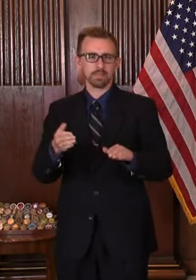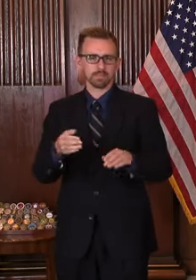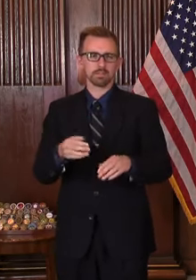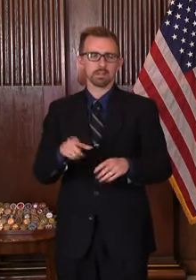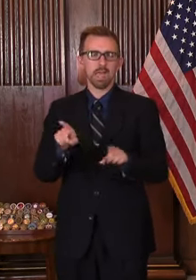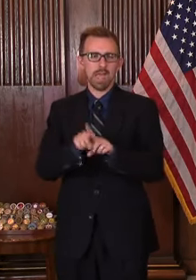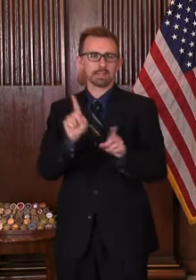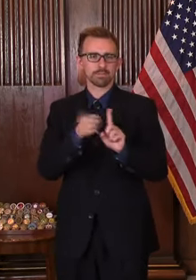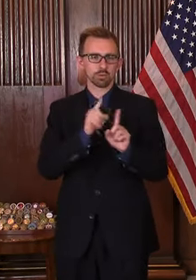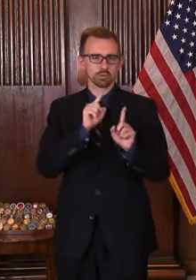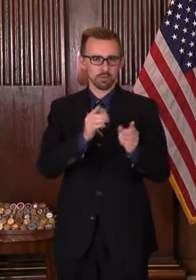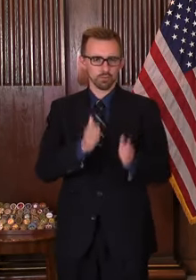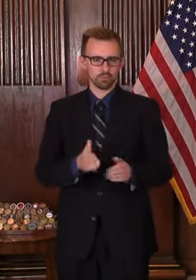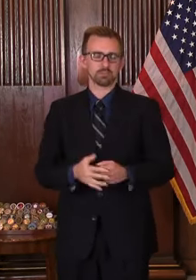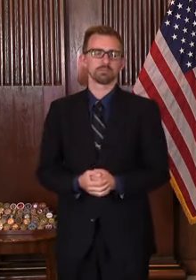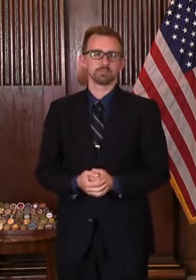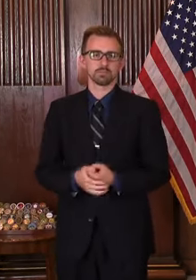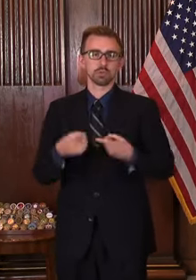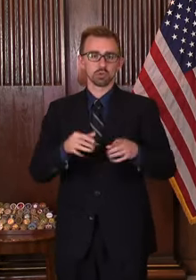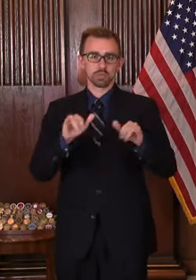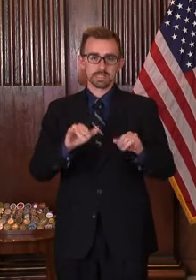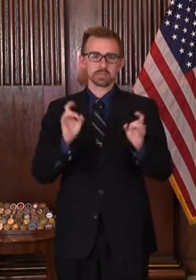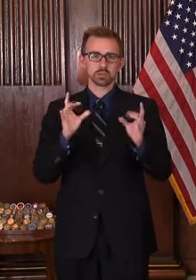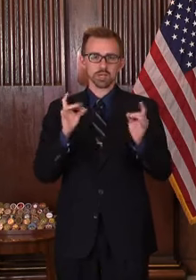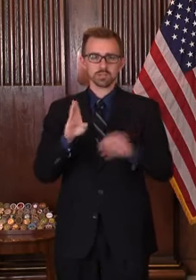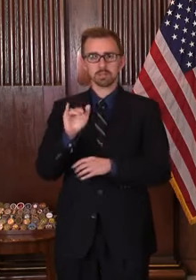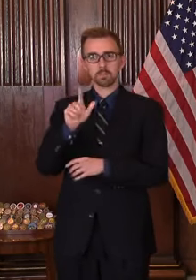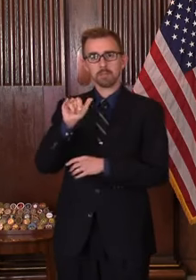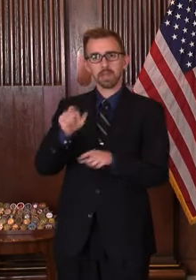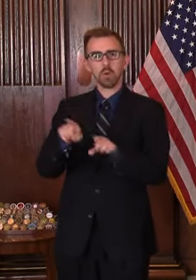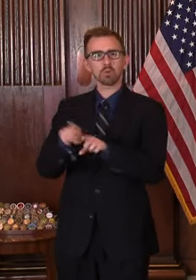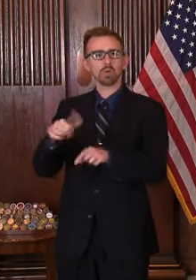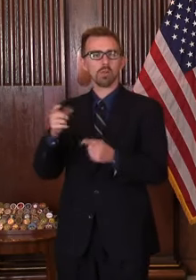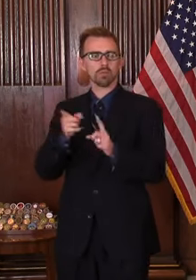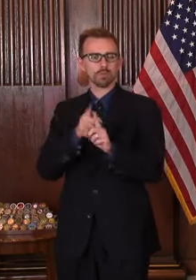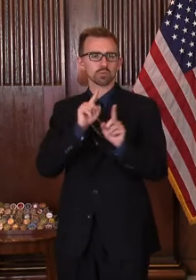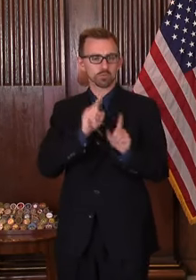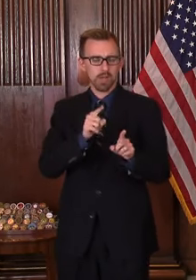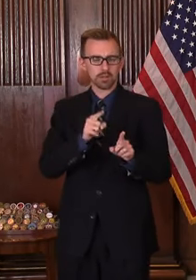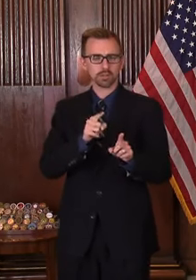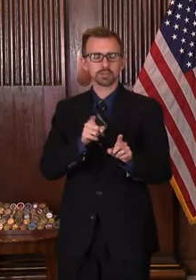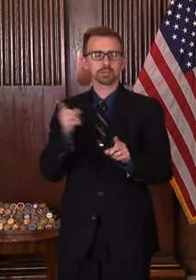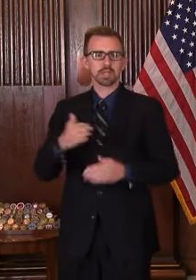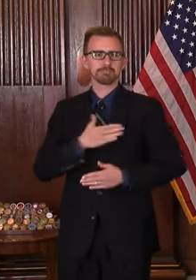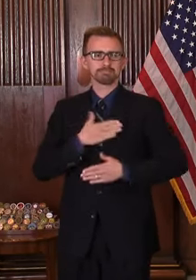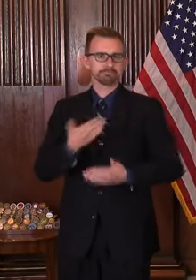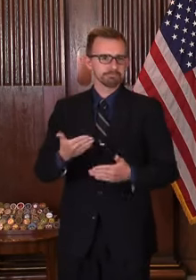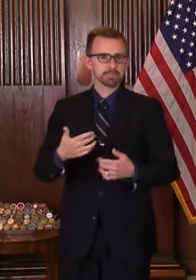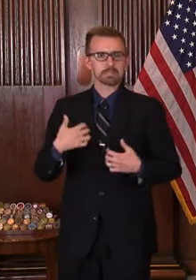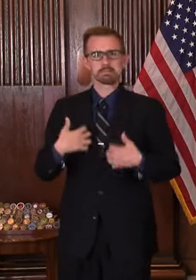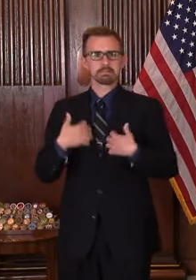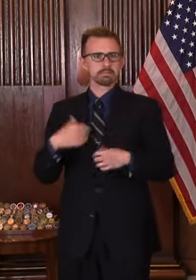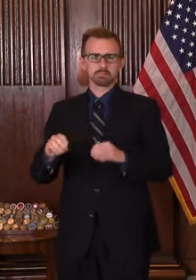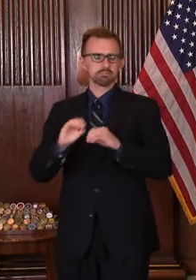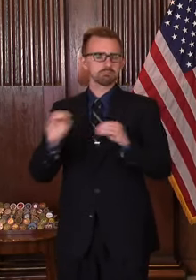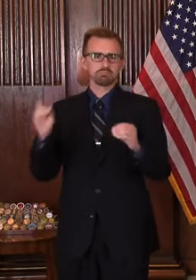of this public health crisis, Billy and our other first responders have repeatedly and without